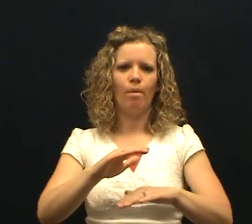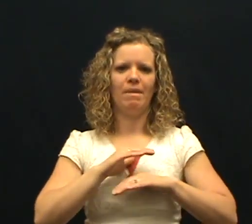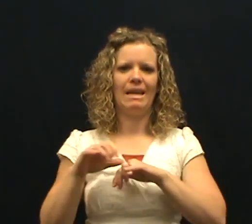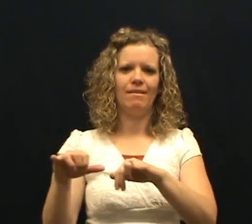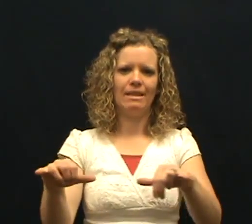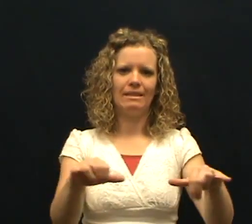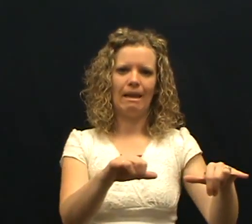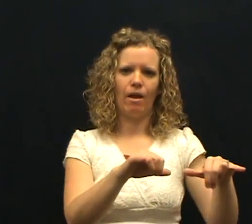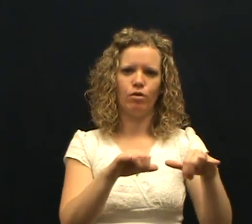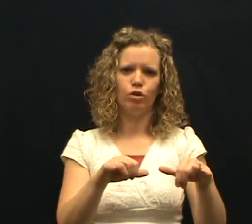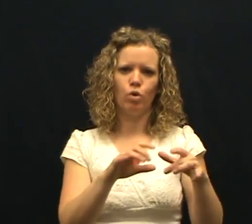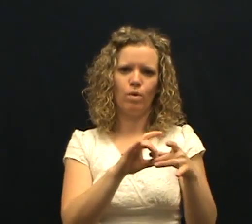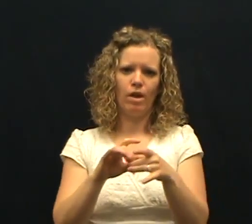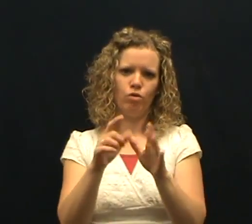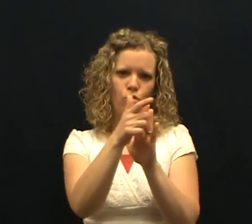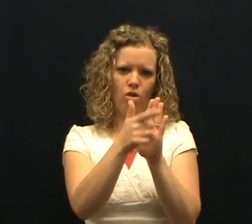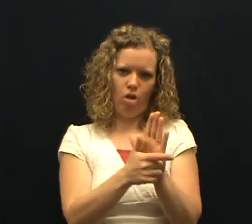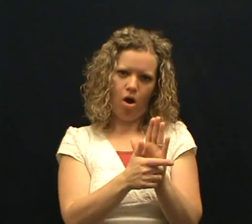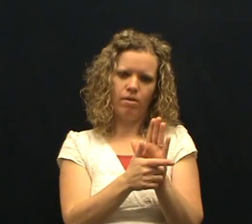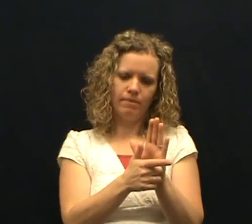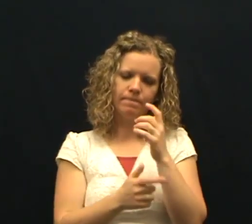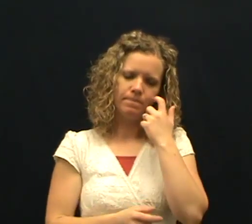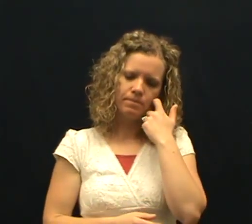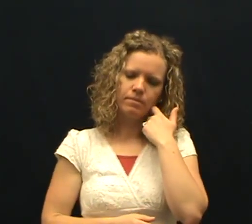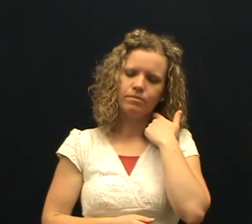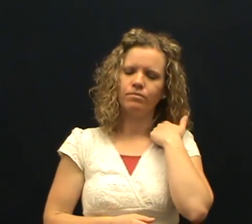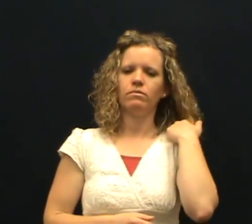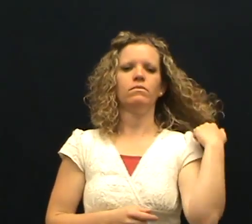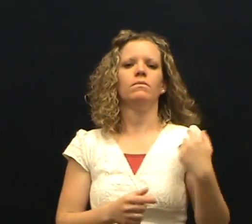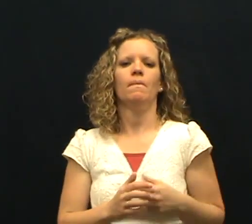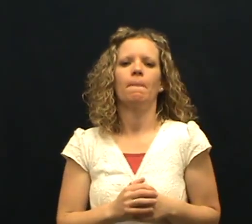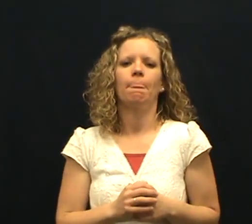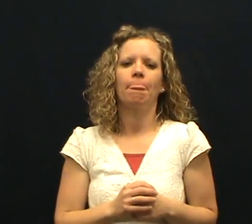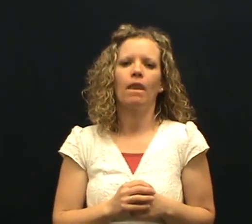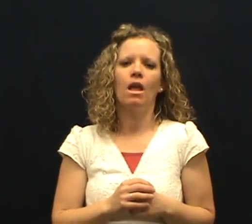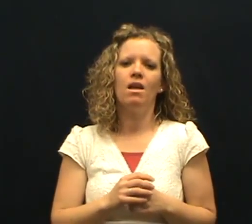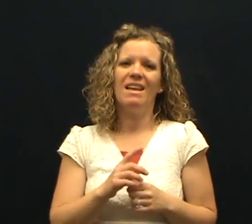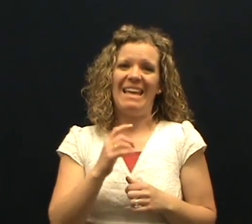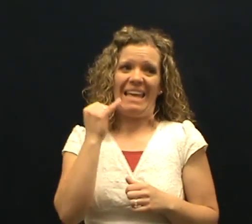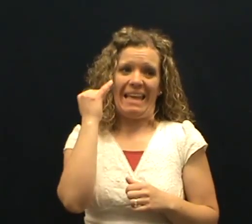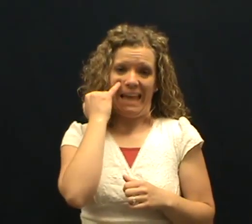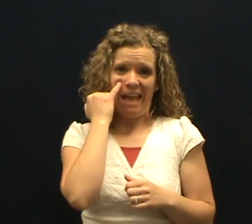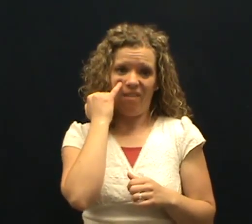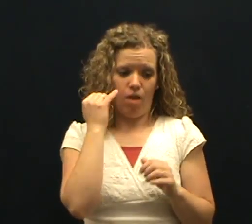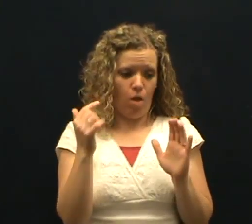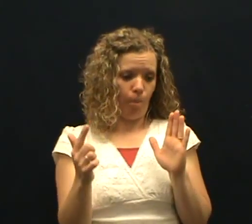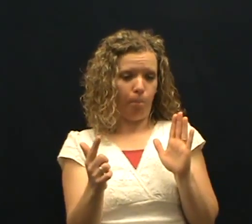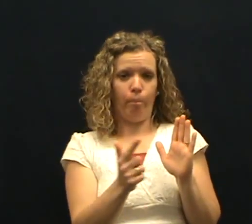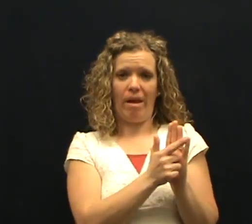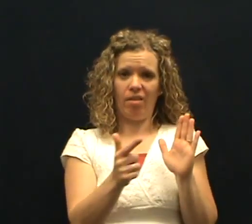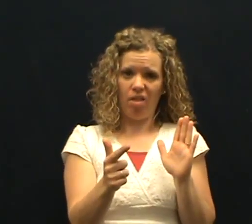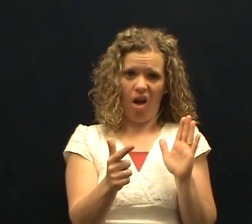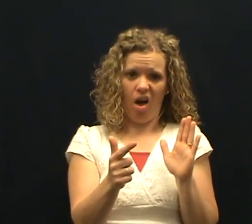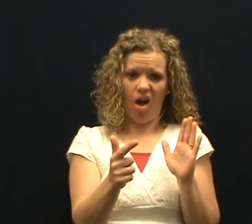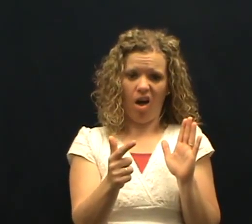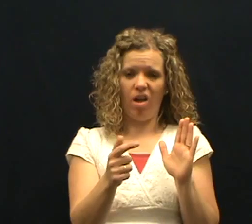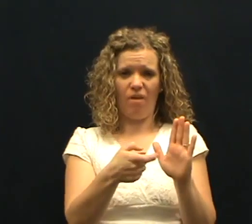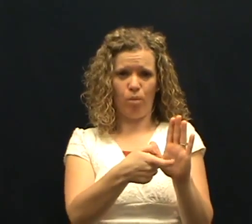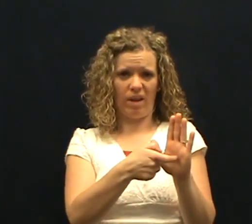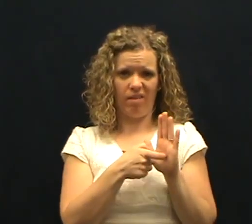and regulations, because that violation of certain regs and laws can shut a company down